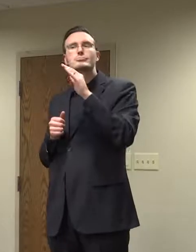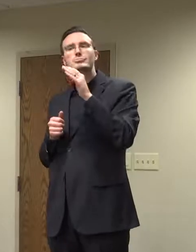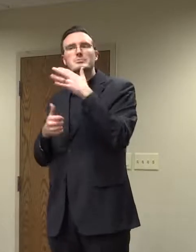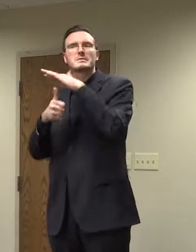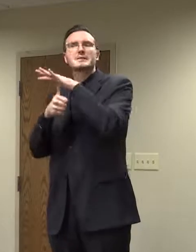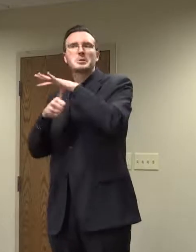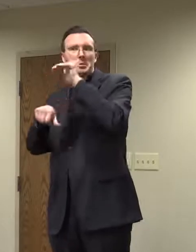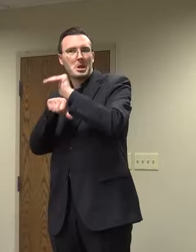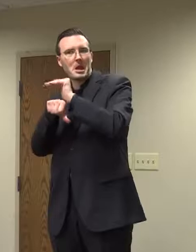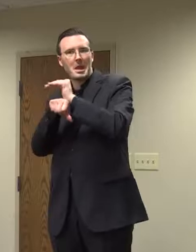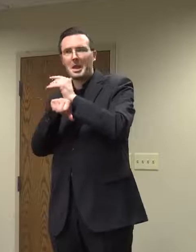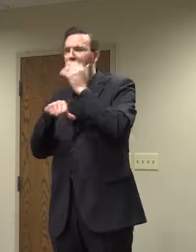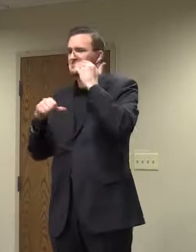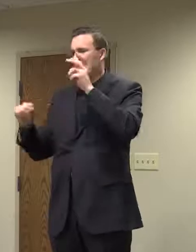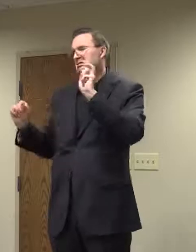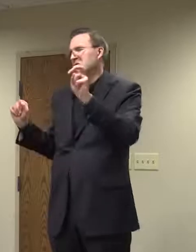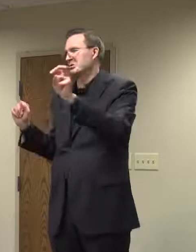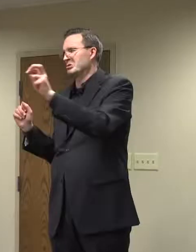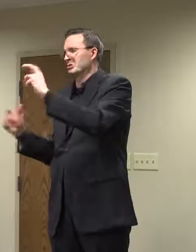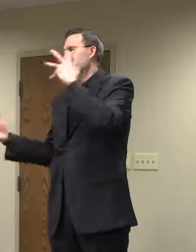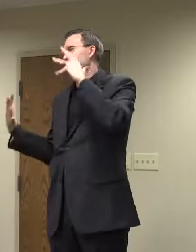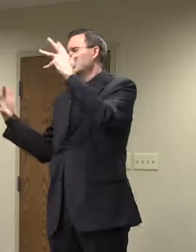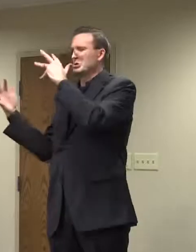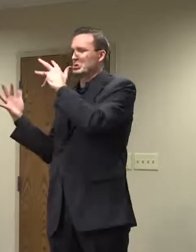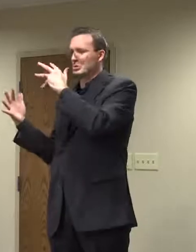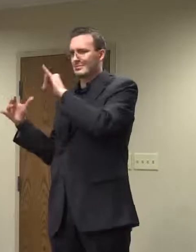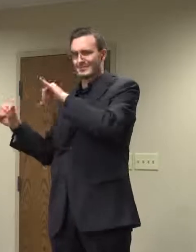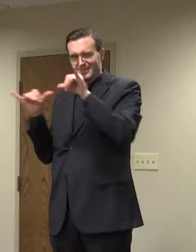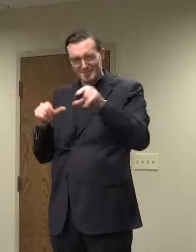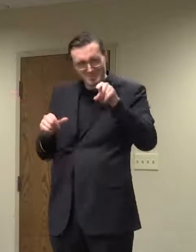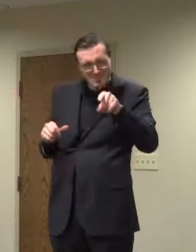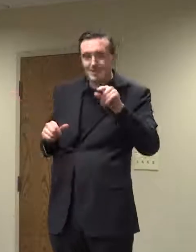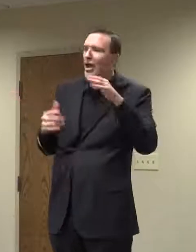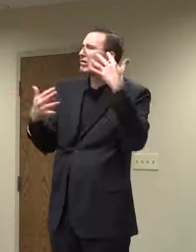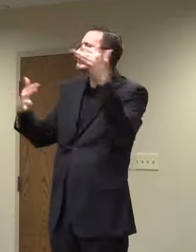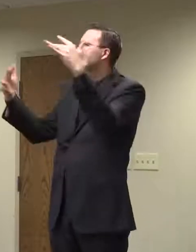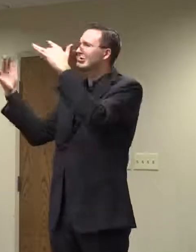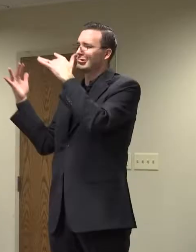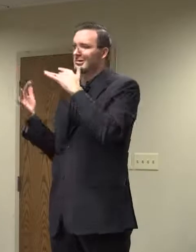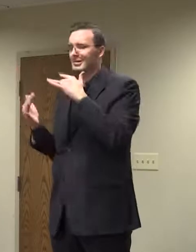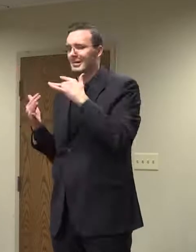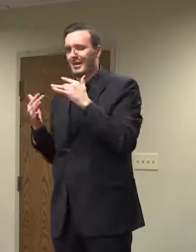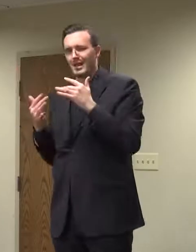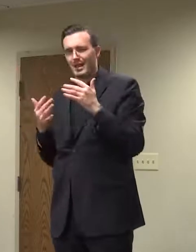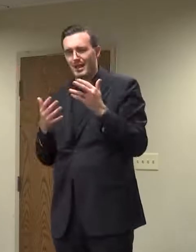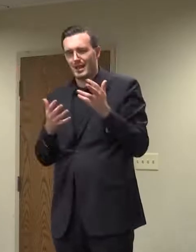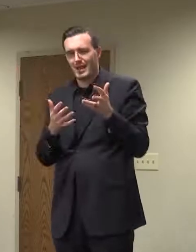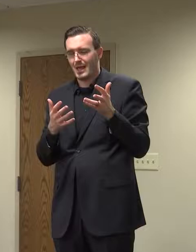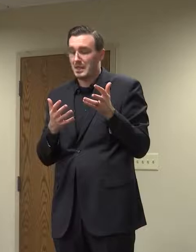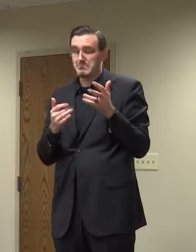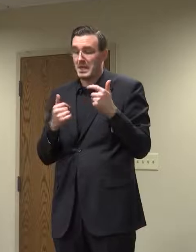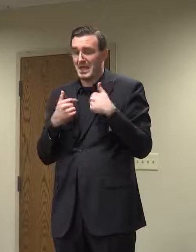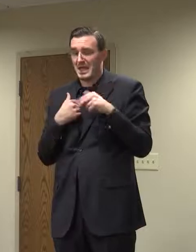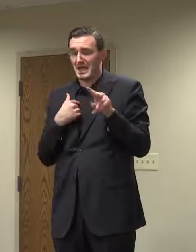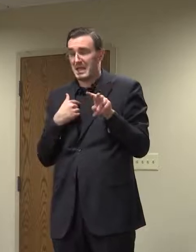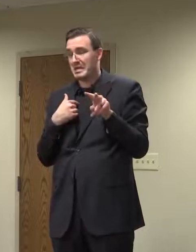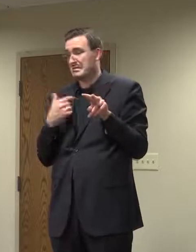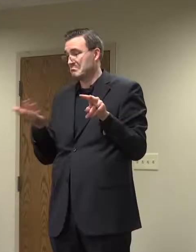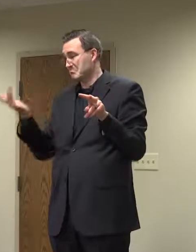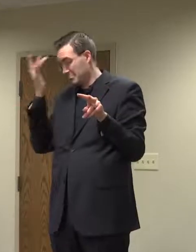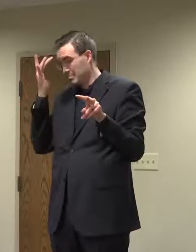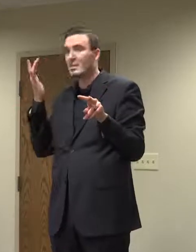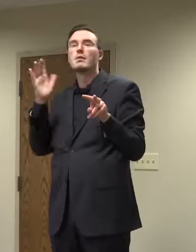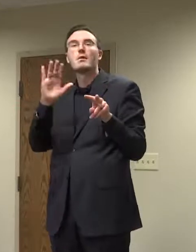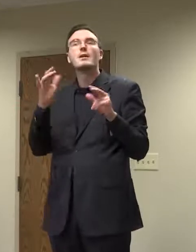I just wish we would have learned something by now that we're at, darn near 15% positivity with not seeing any